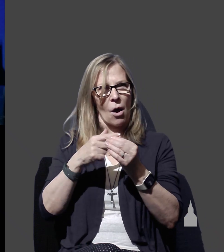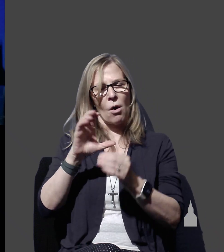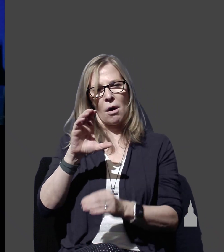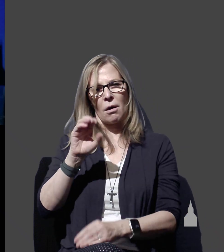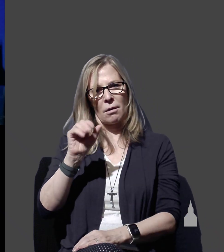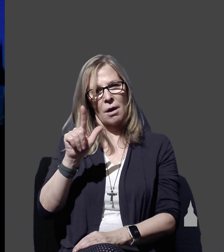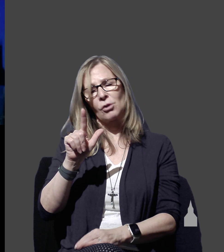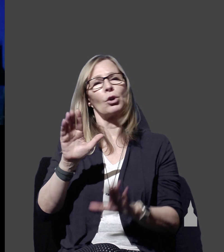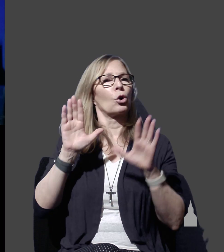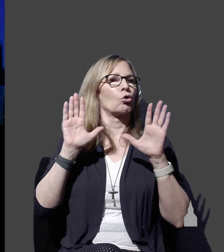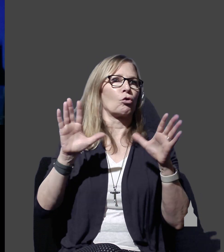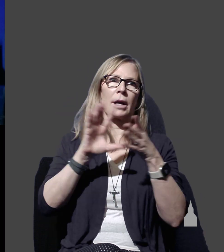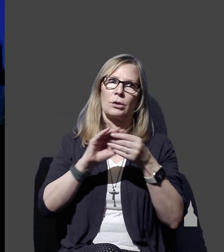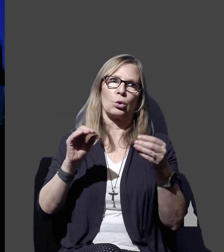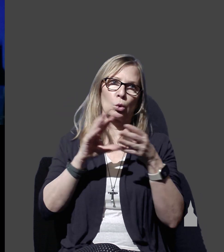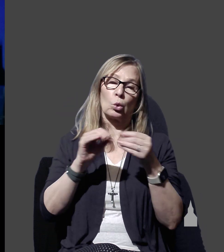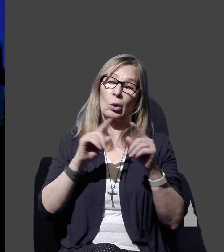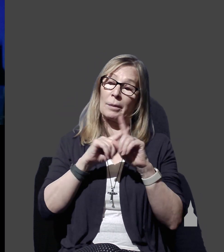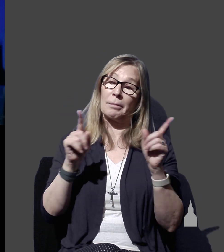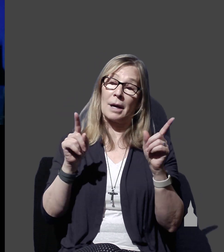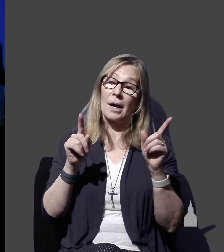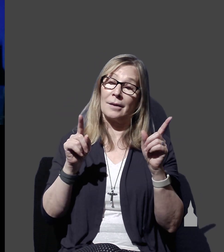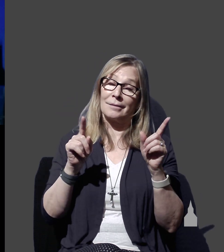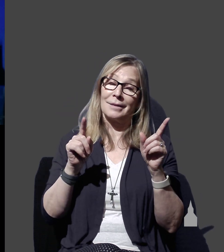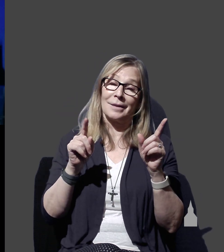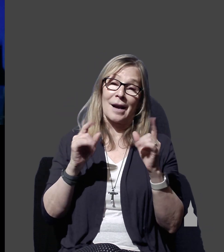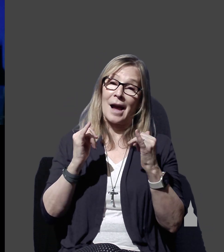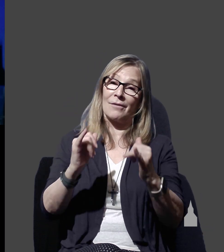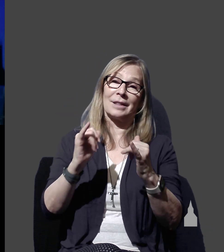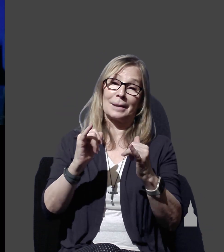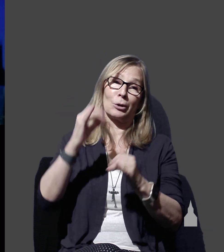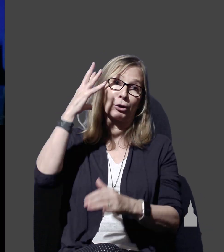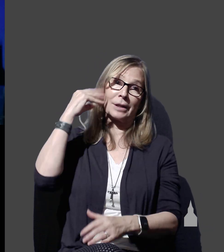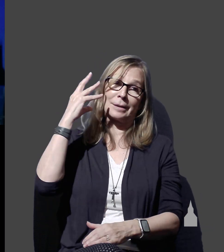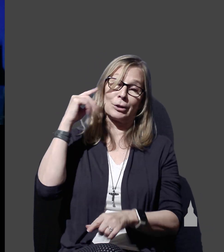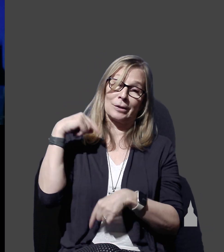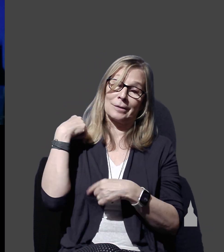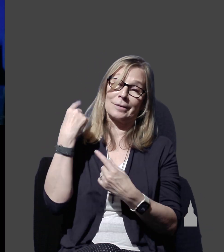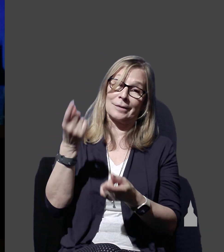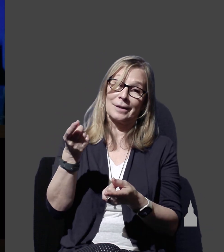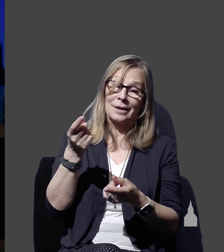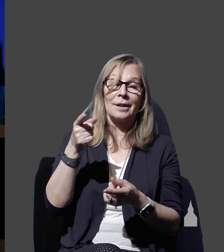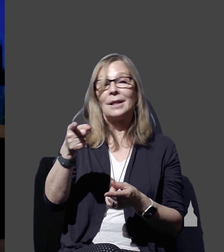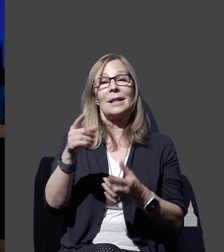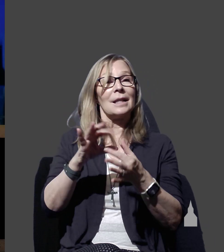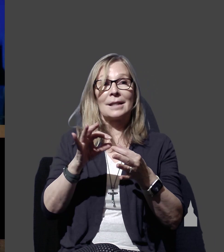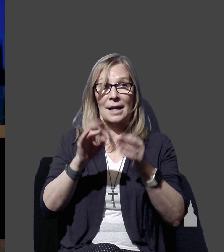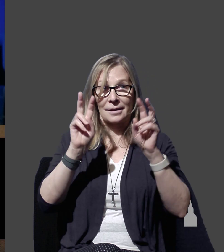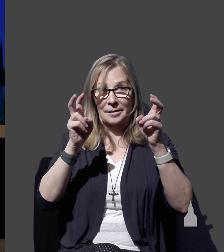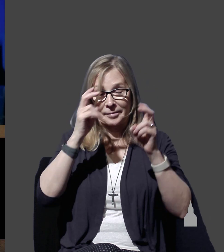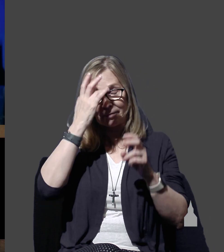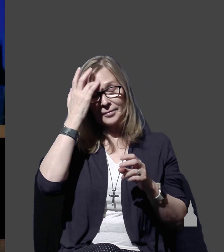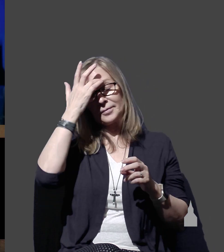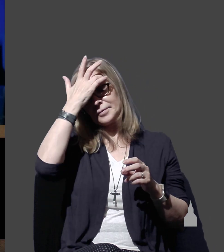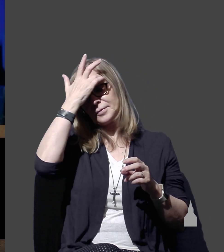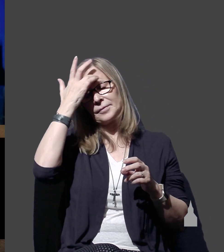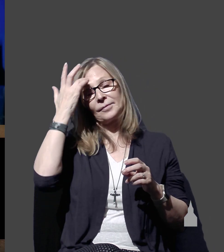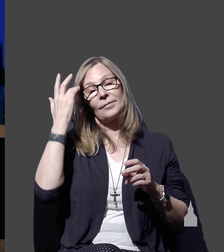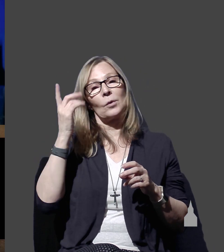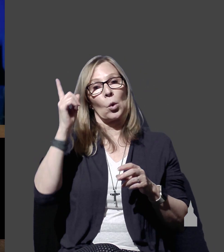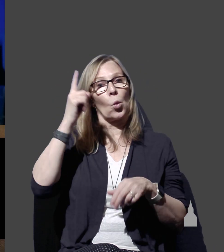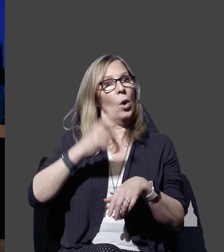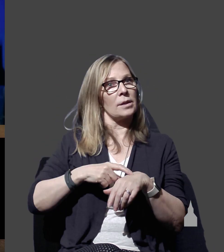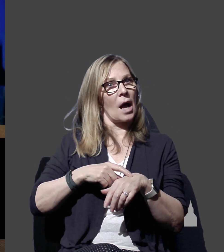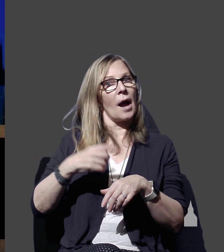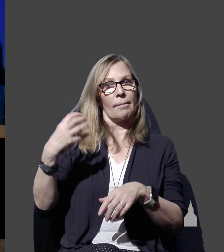he tells, and it bore out with some of my own experiences over the years. But he says this: I once